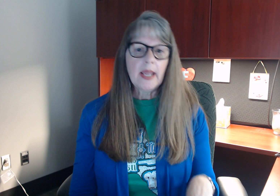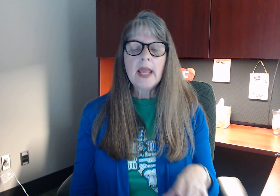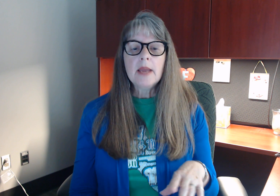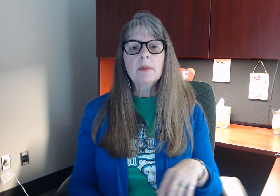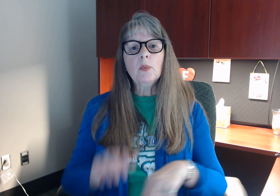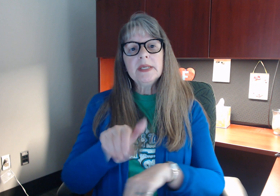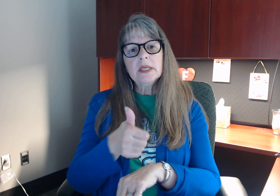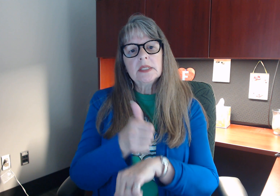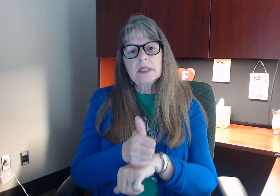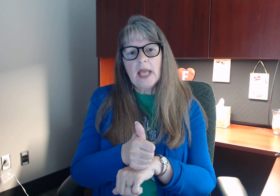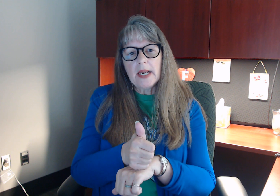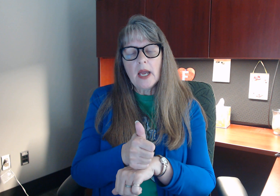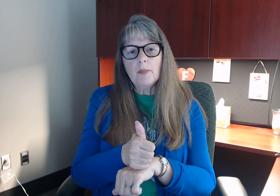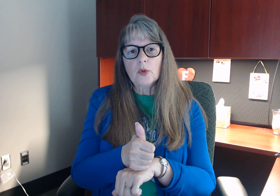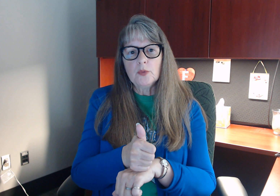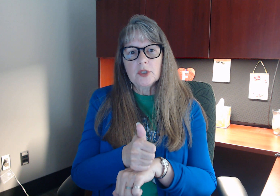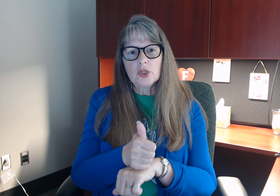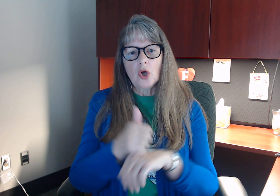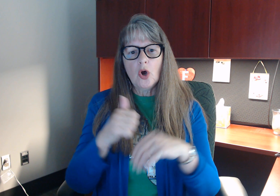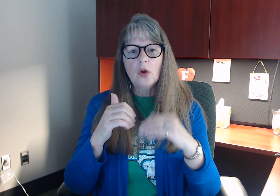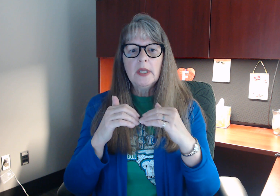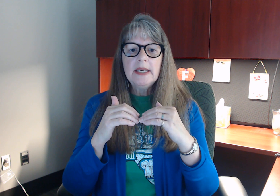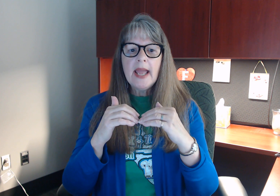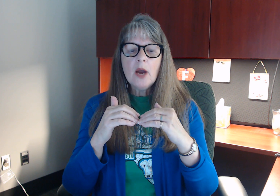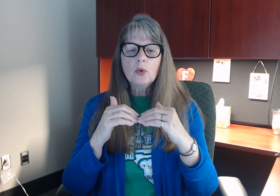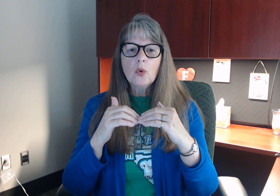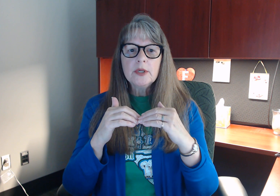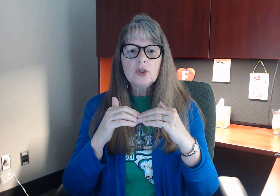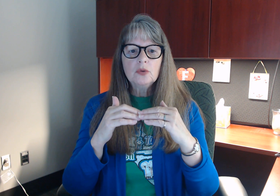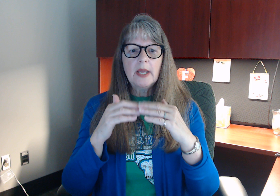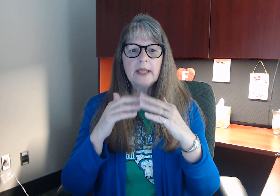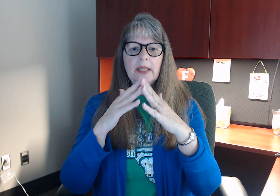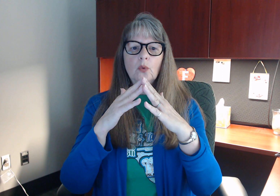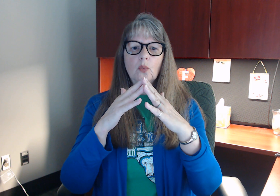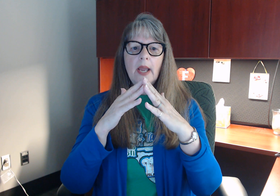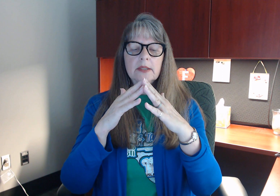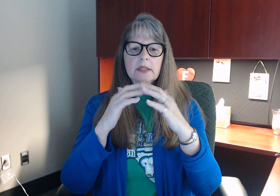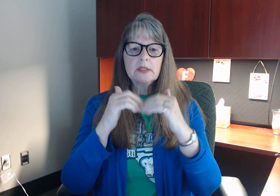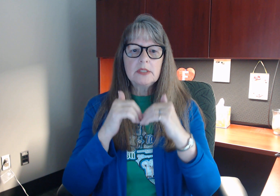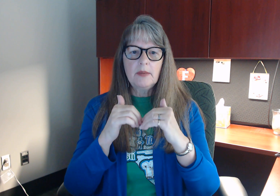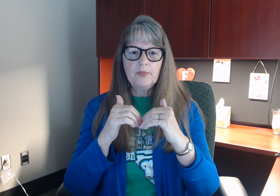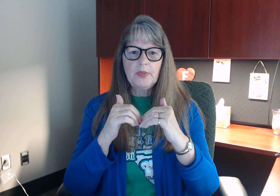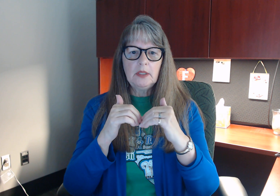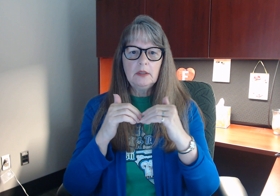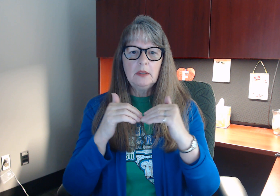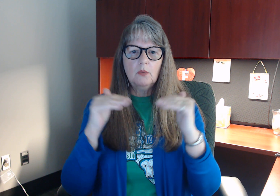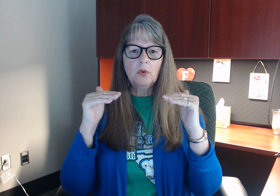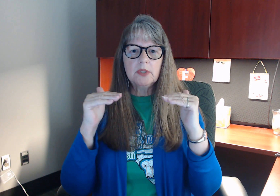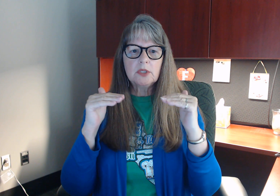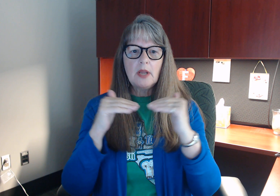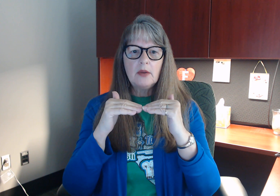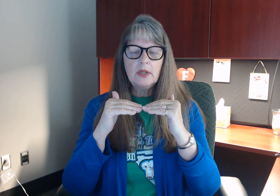remember we did set up or to install. Now we're going to like erect something. We're going to start out here and